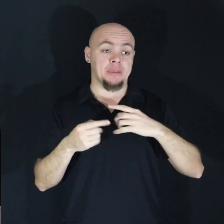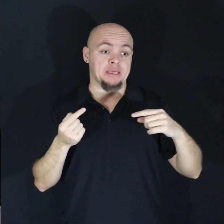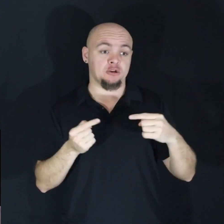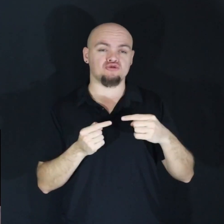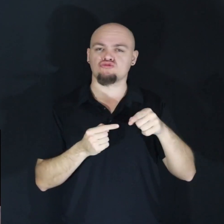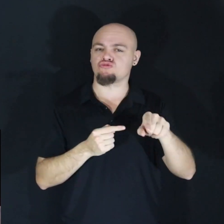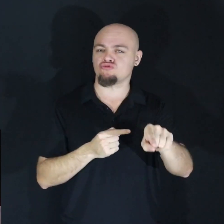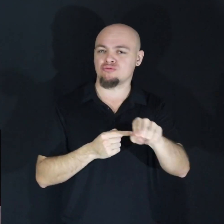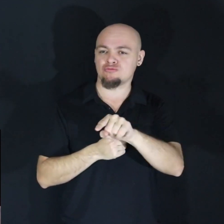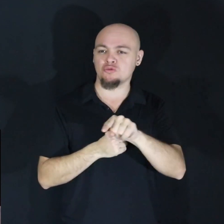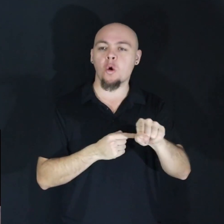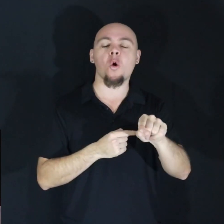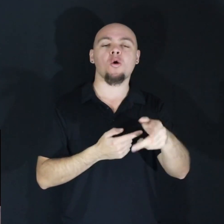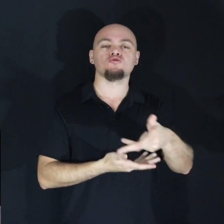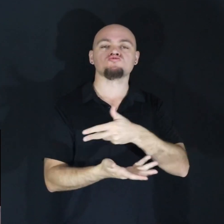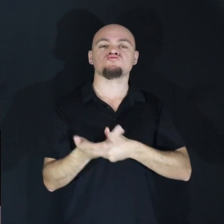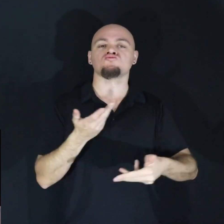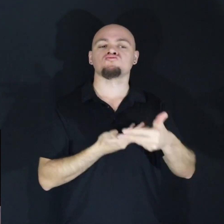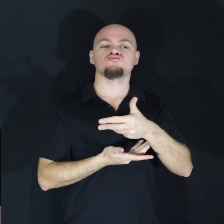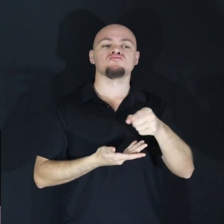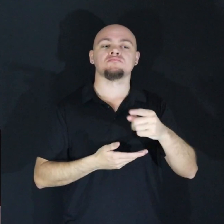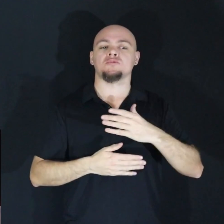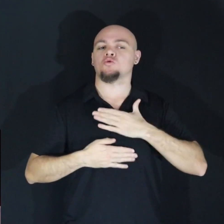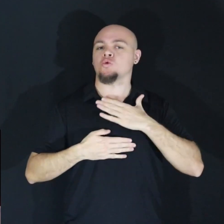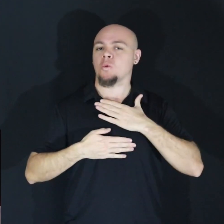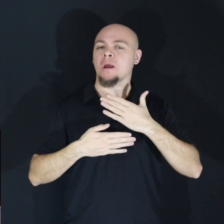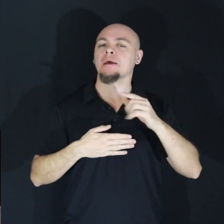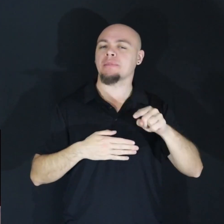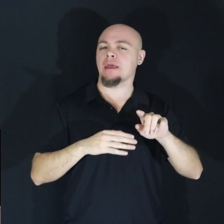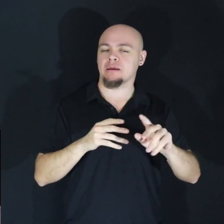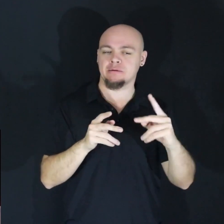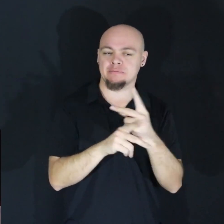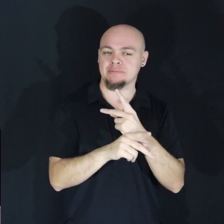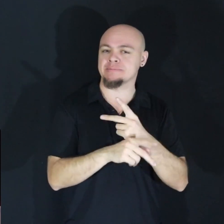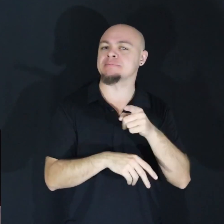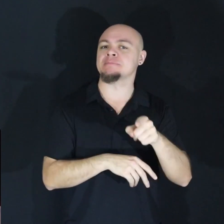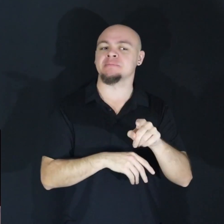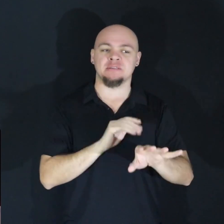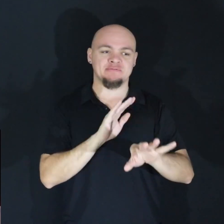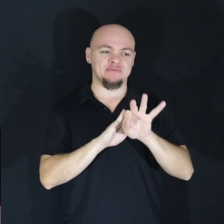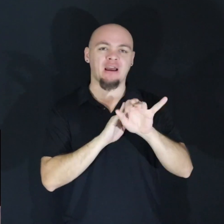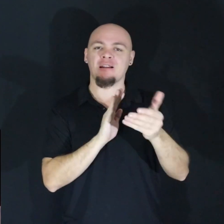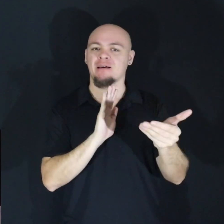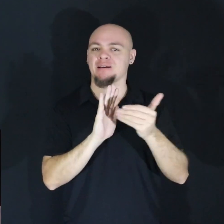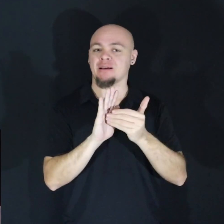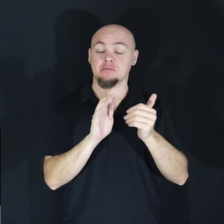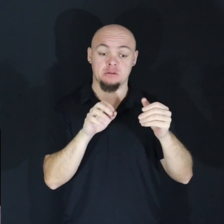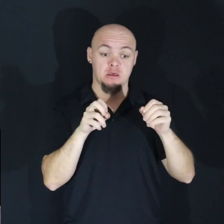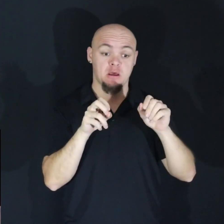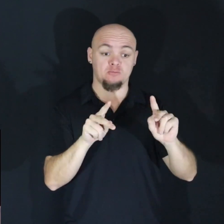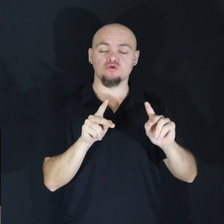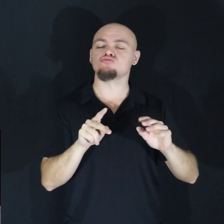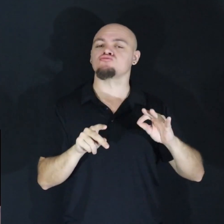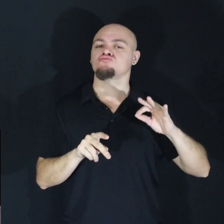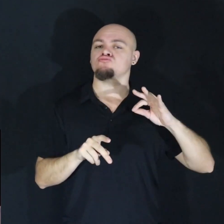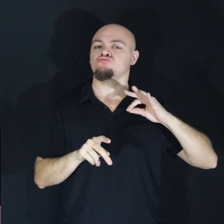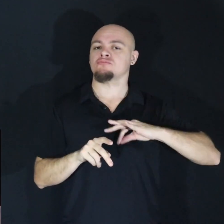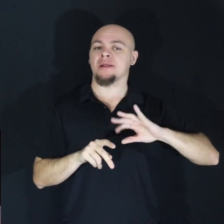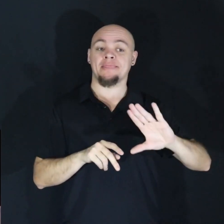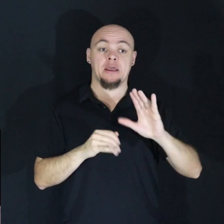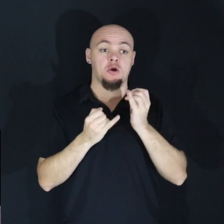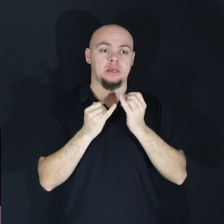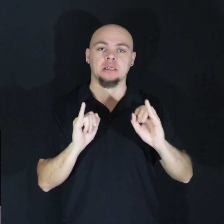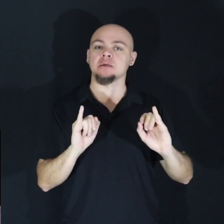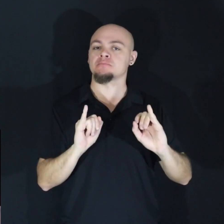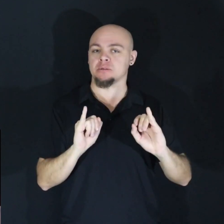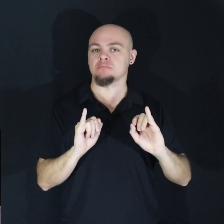find that joy and happiness again. They could pursue the opportunity to regain their independence